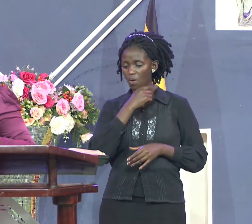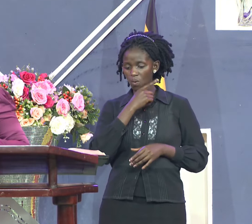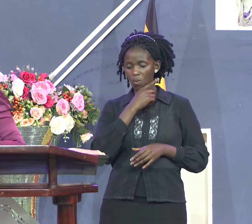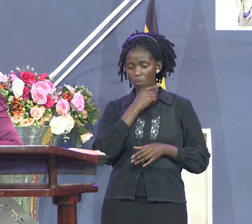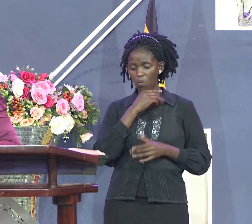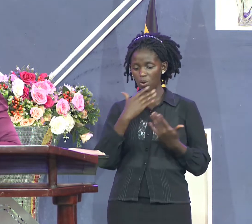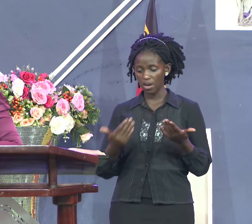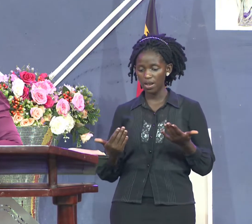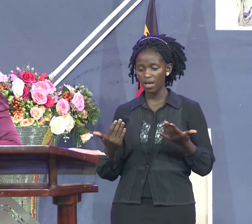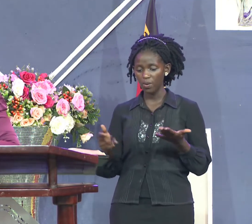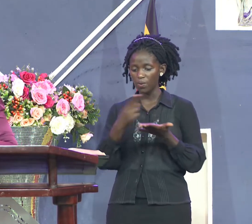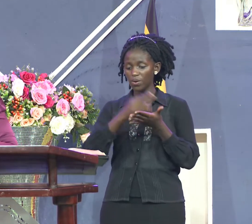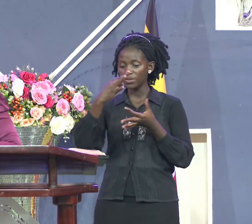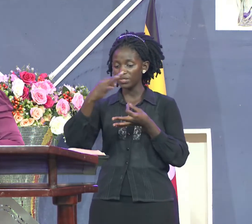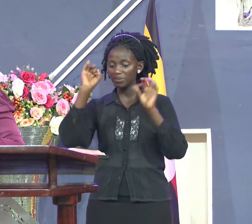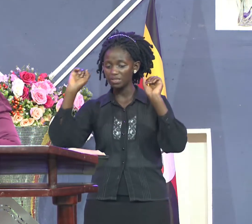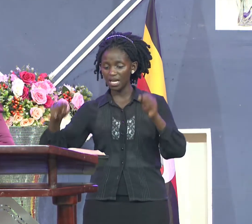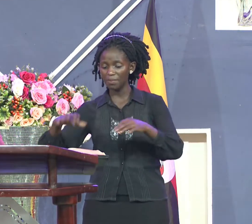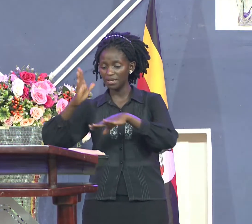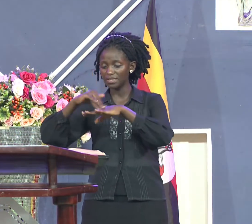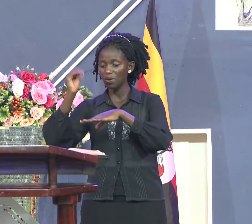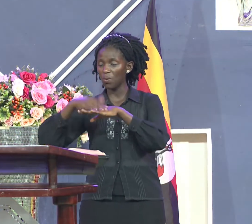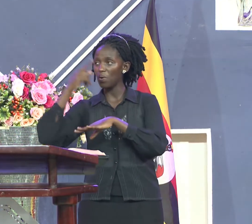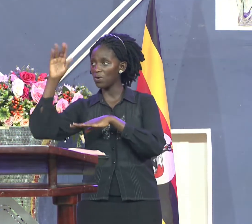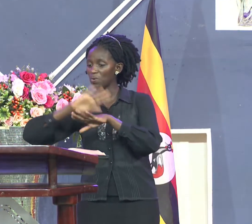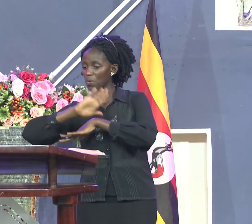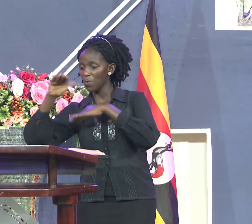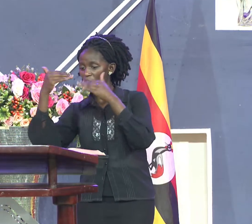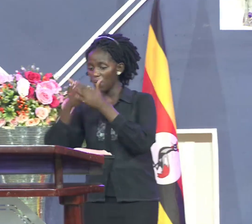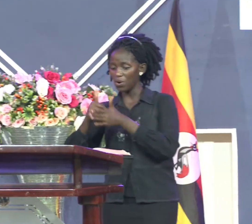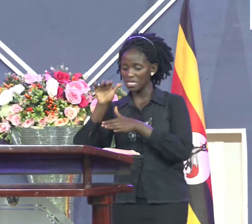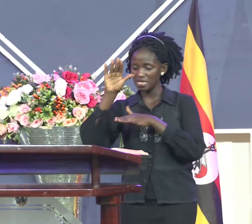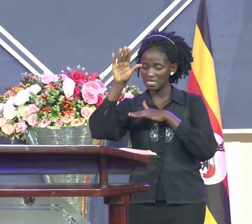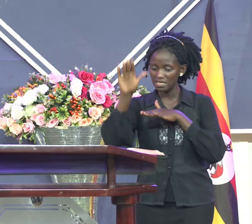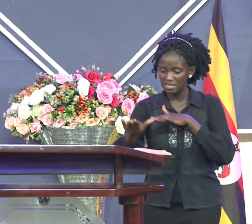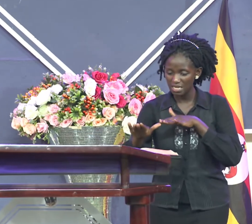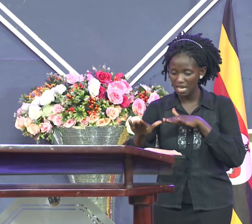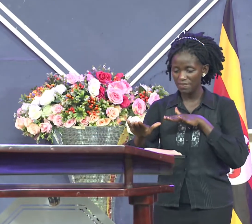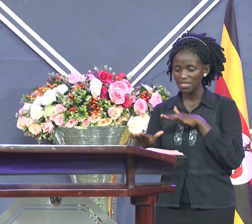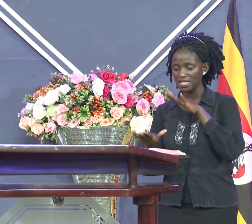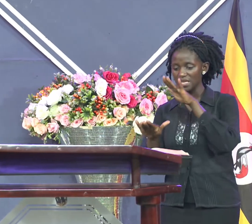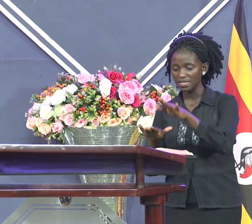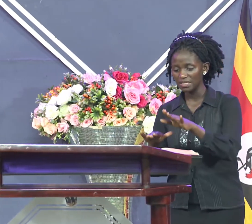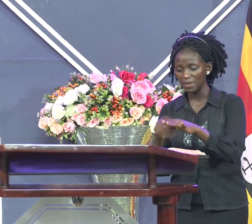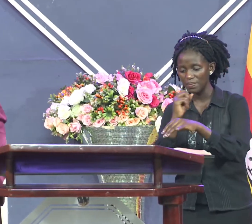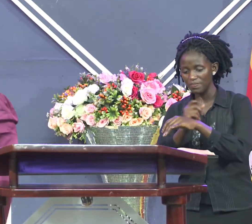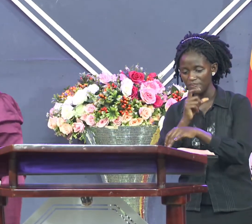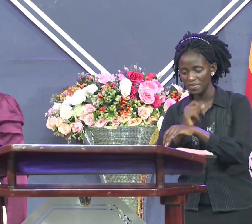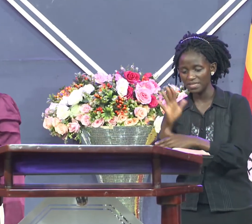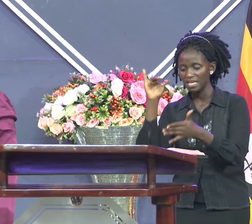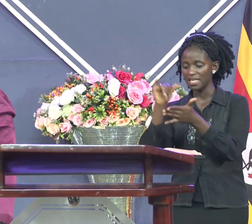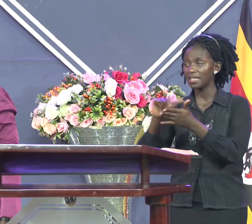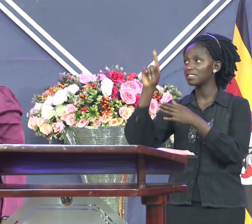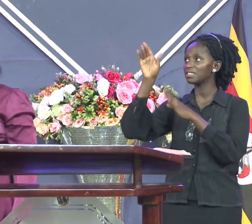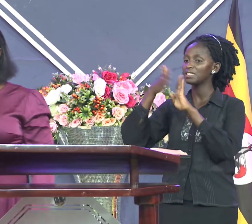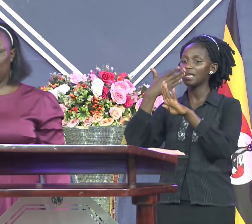ekitegeeza omwoyo omutukuvu nina omukoowoola buli ddakiika buli sekendi andagirira ekyokkola. So